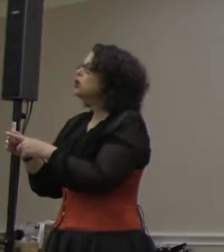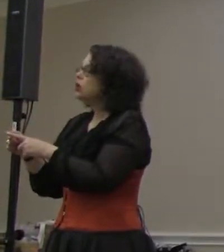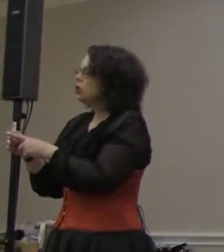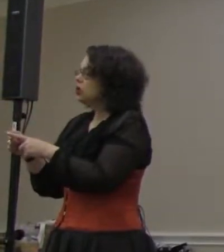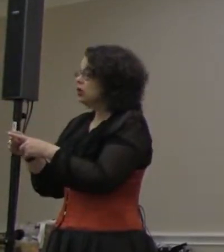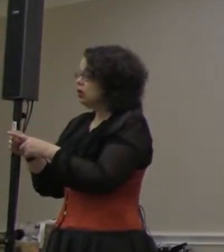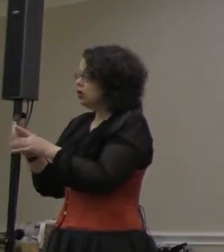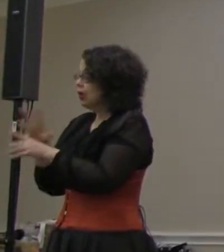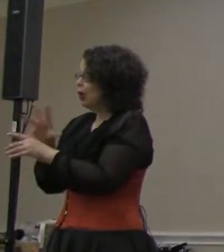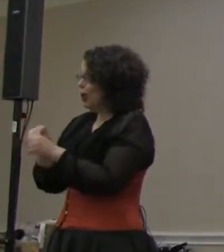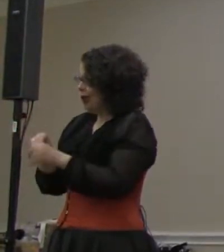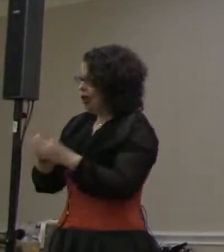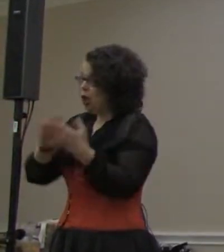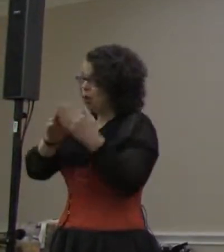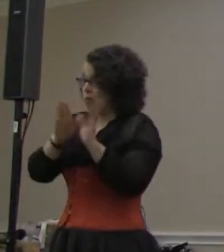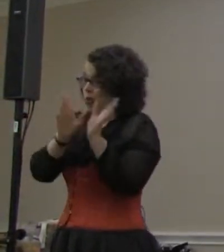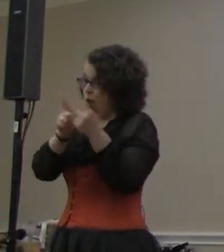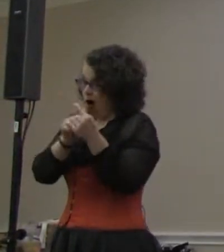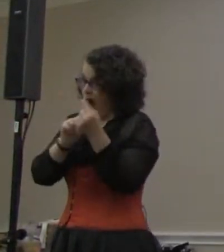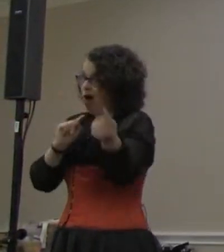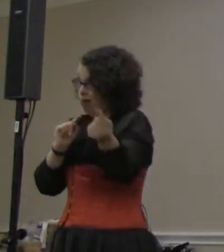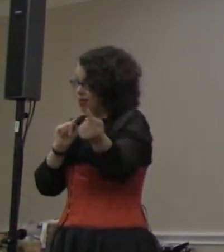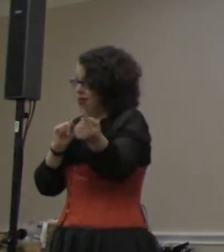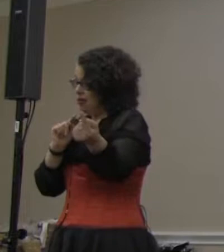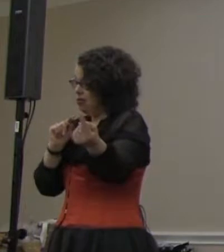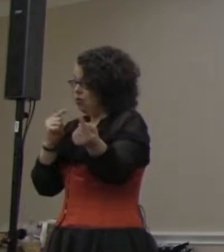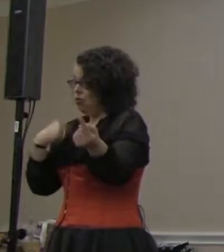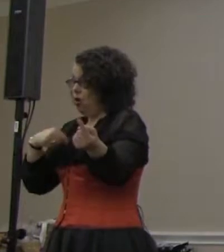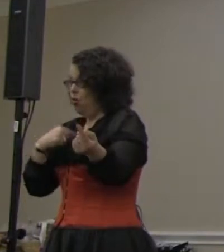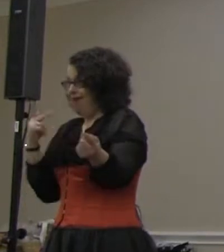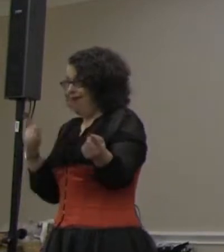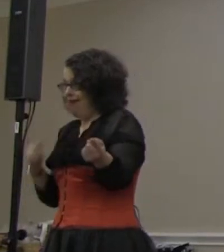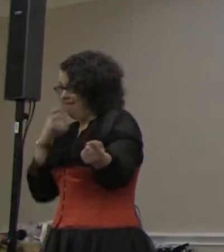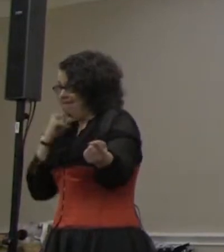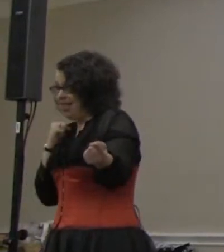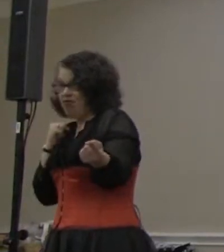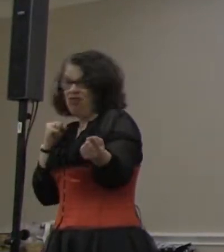direct opposition to that which many of us hold as sacred.